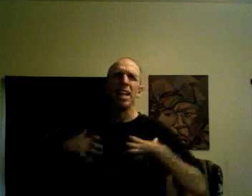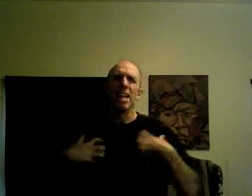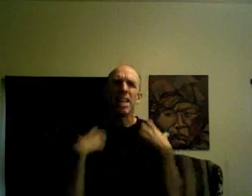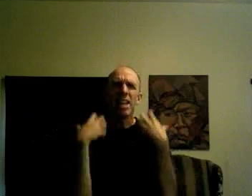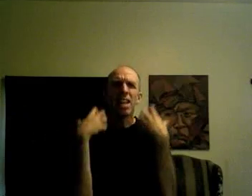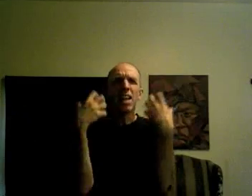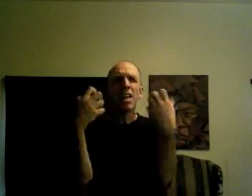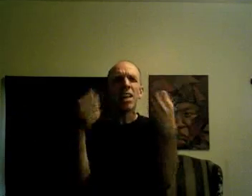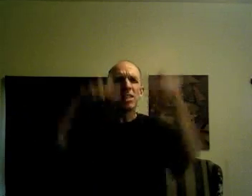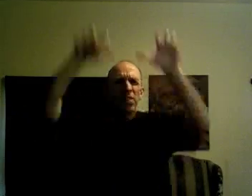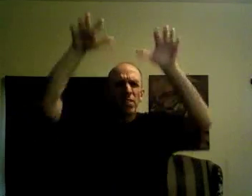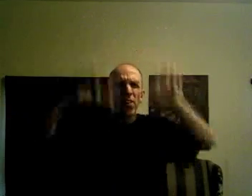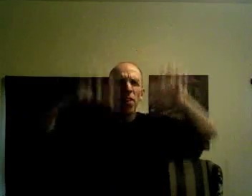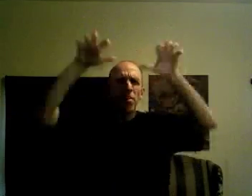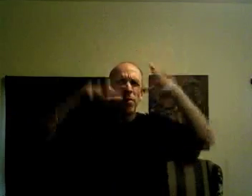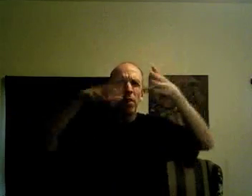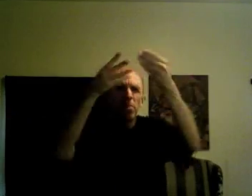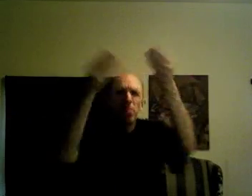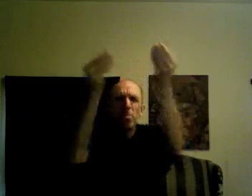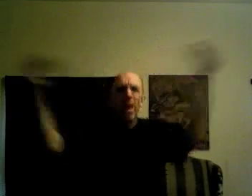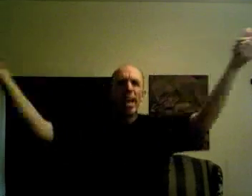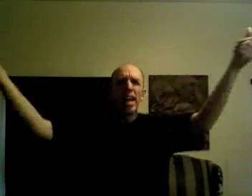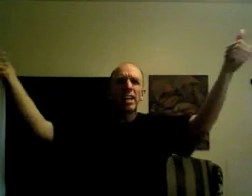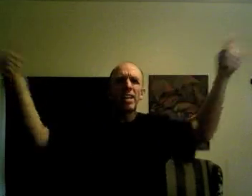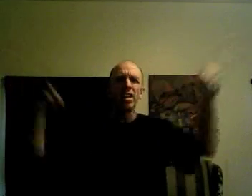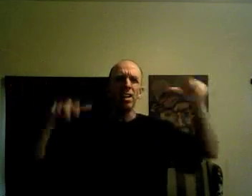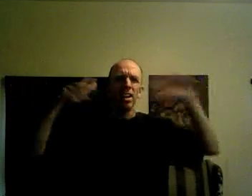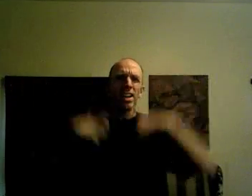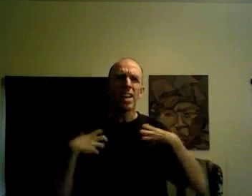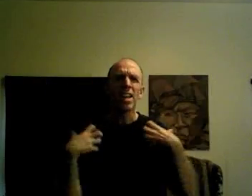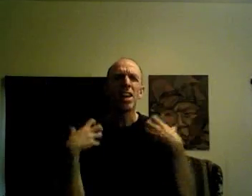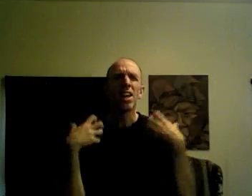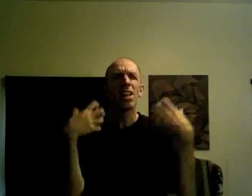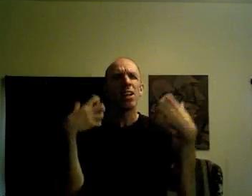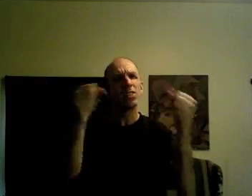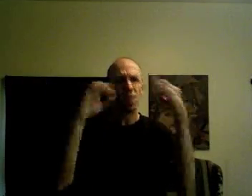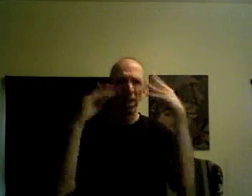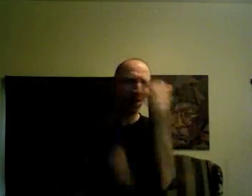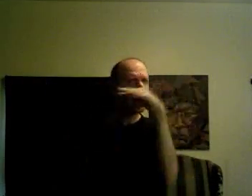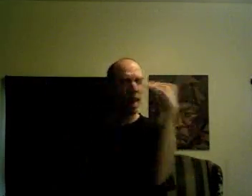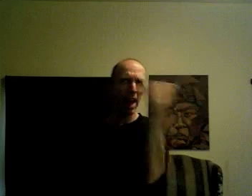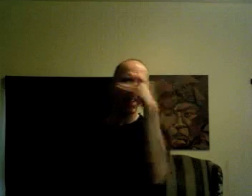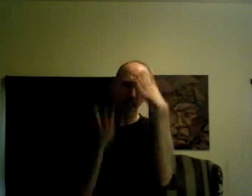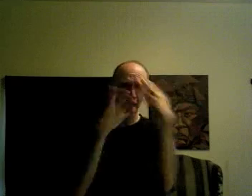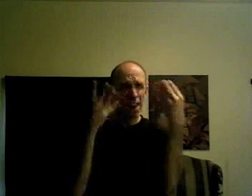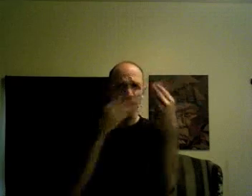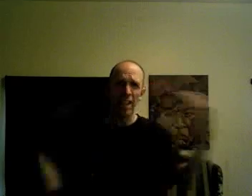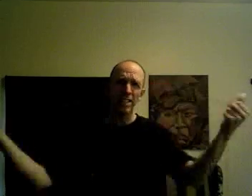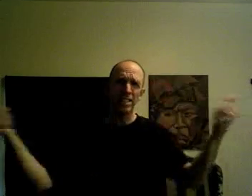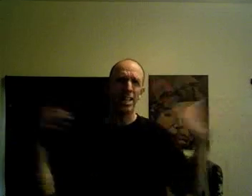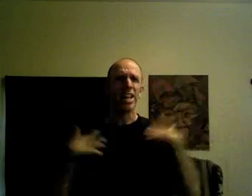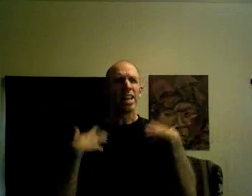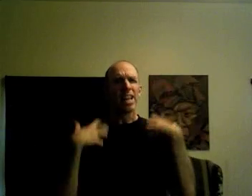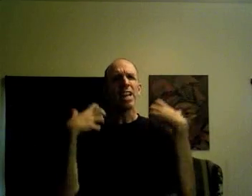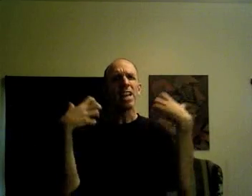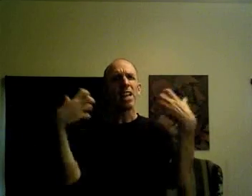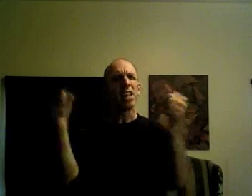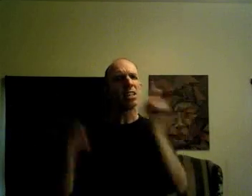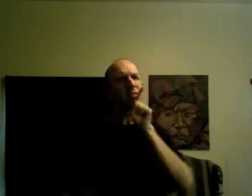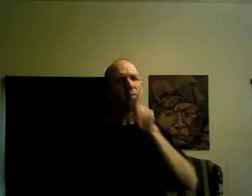Heal us from the rain. Heal us from emptiness. Heal us